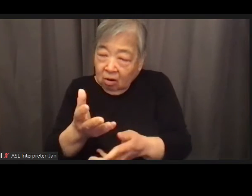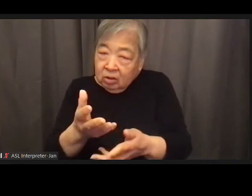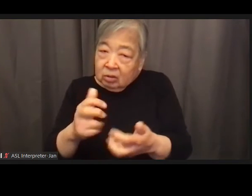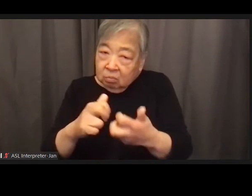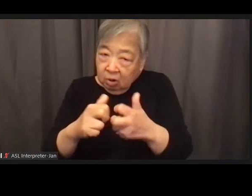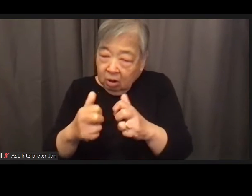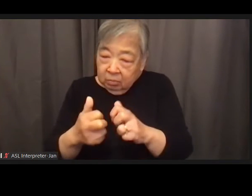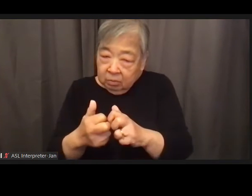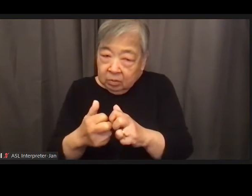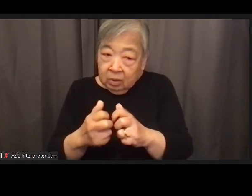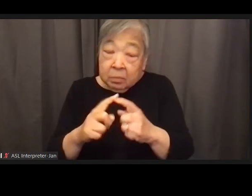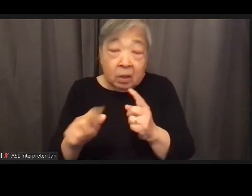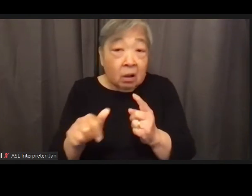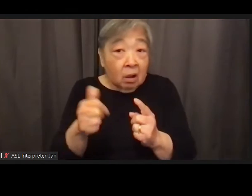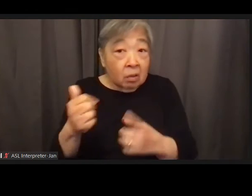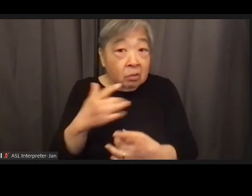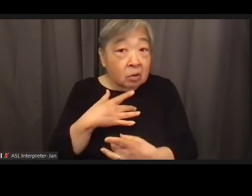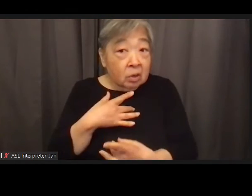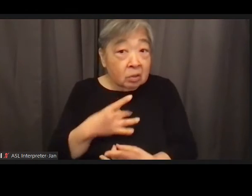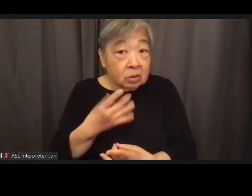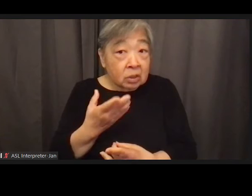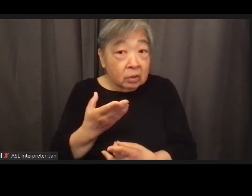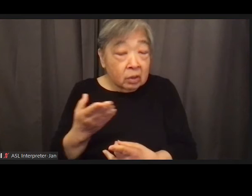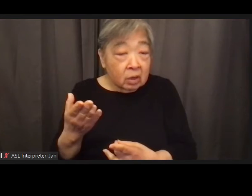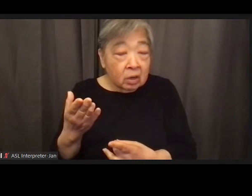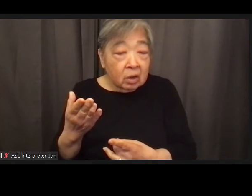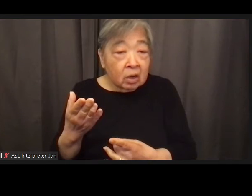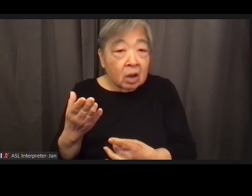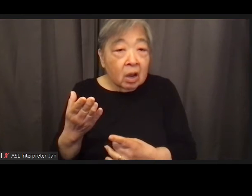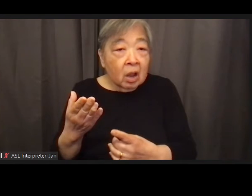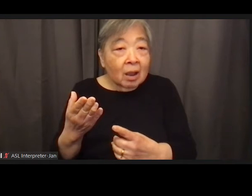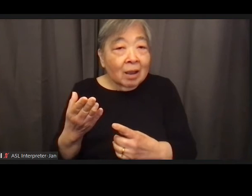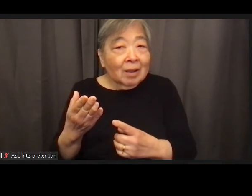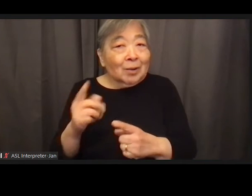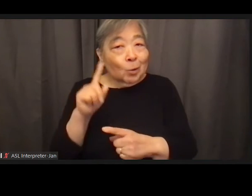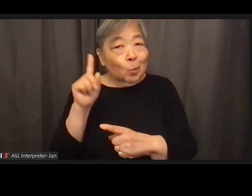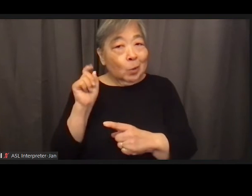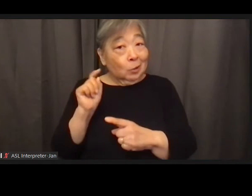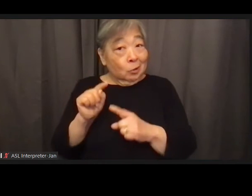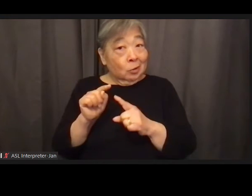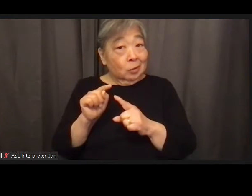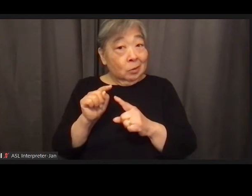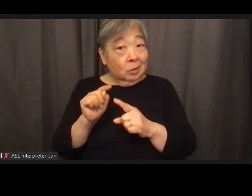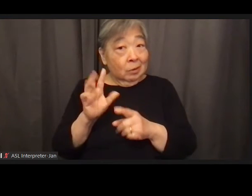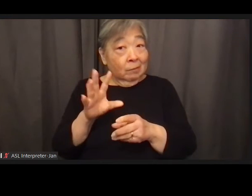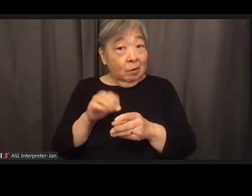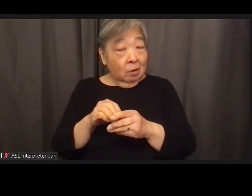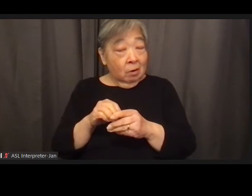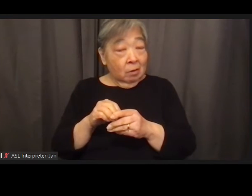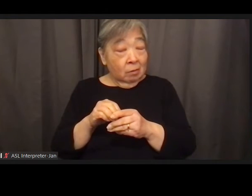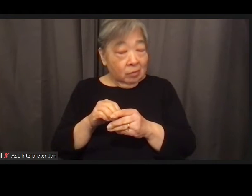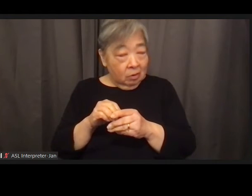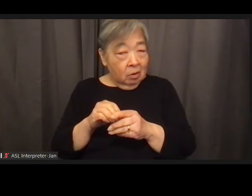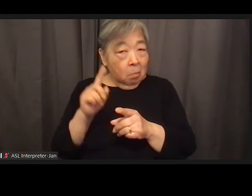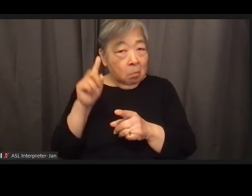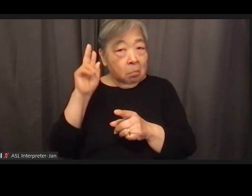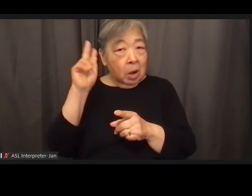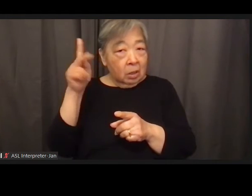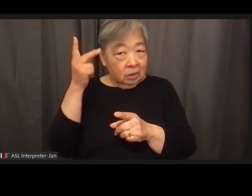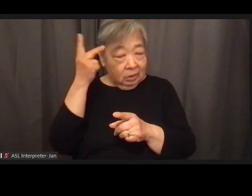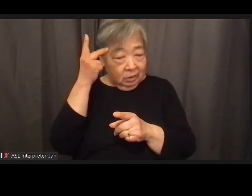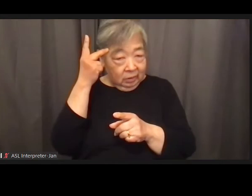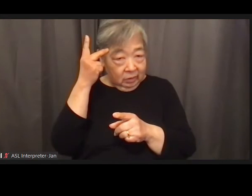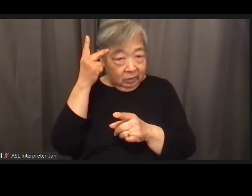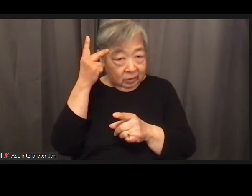The other interesting thing here is that it brings the question of politics into that. There was very